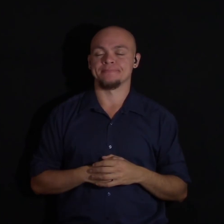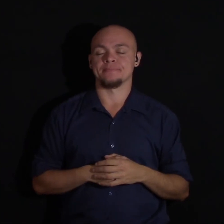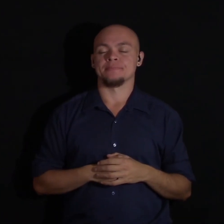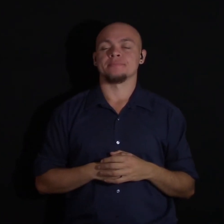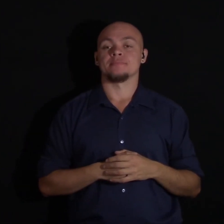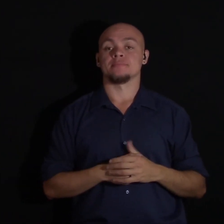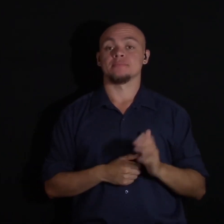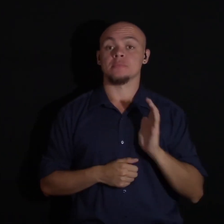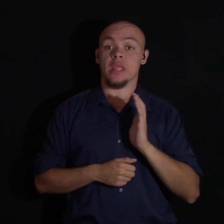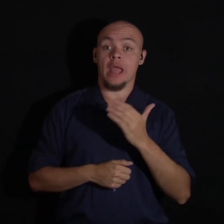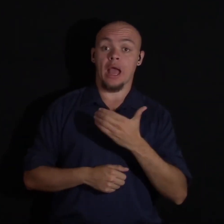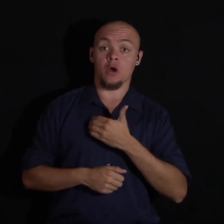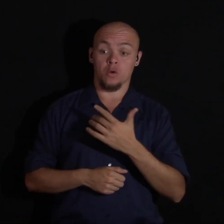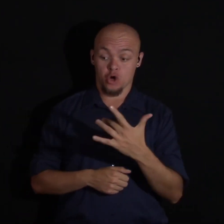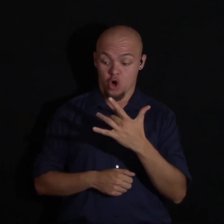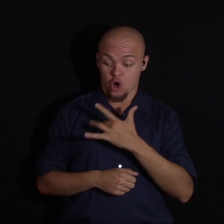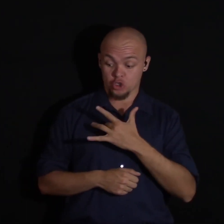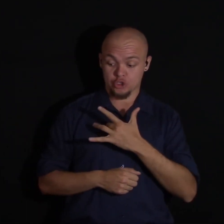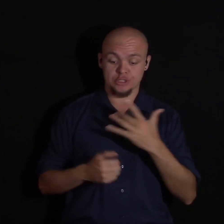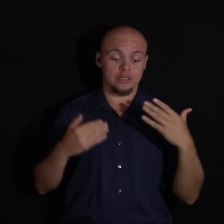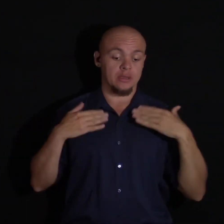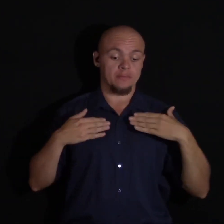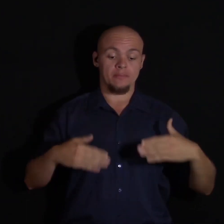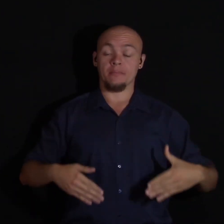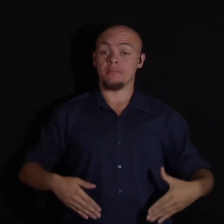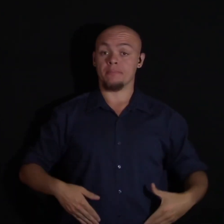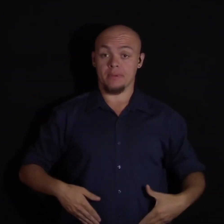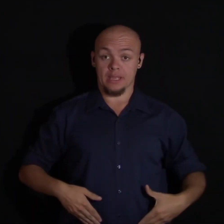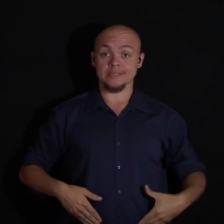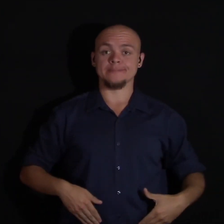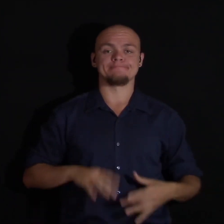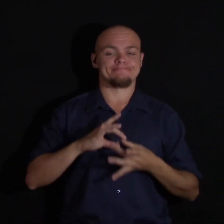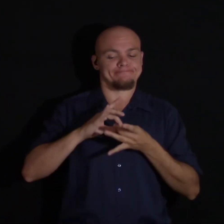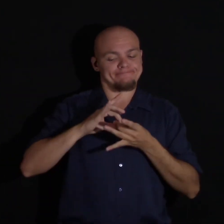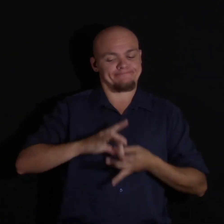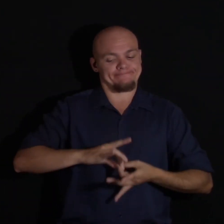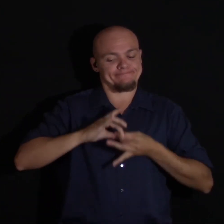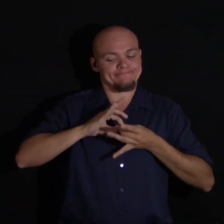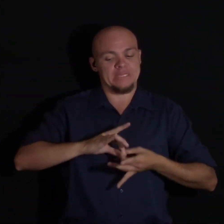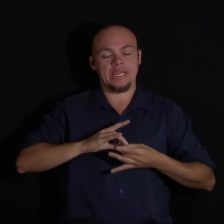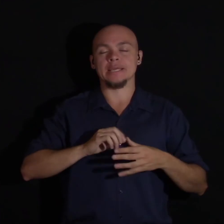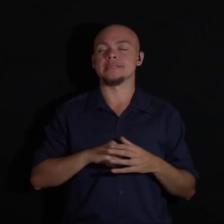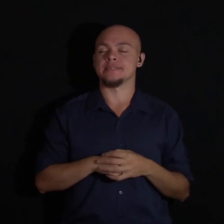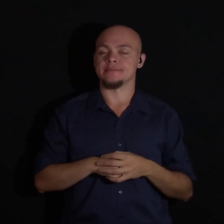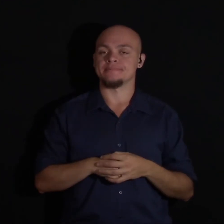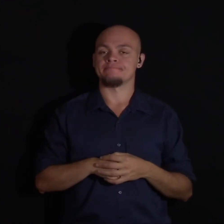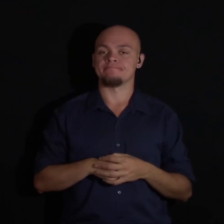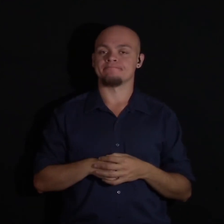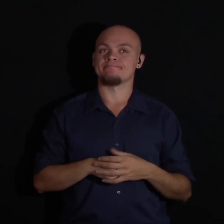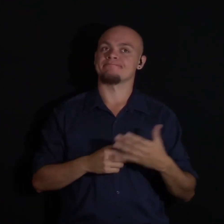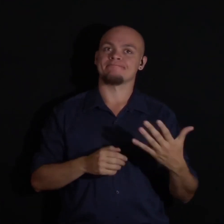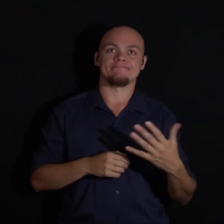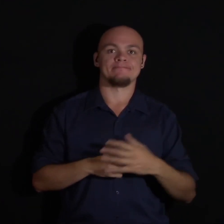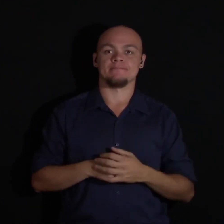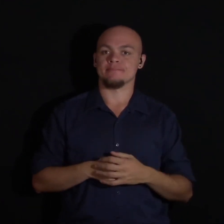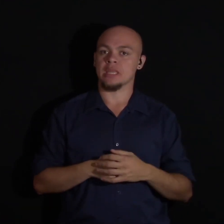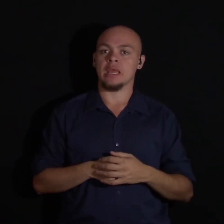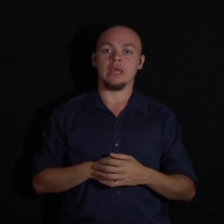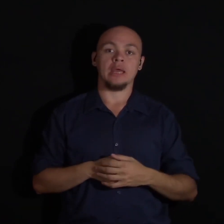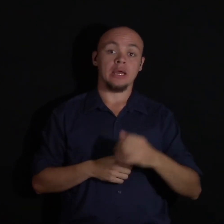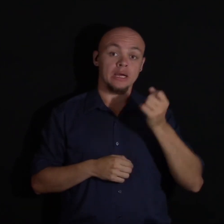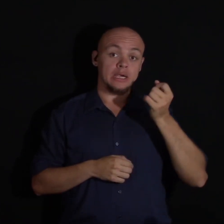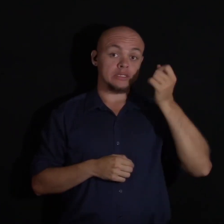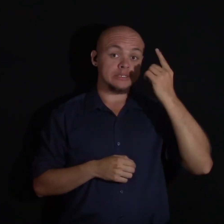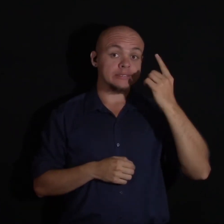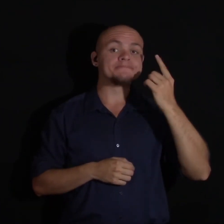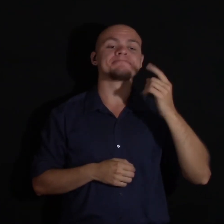Our hearts and our bodies are intimately connected. Somehow, we've come up with the idea that sex and emotion don't belong